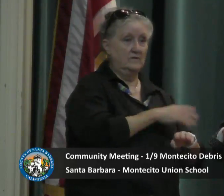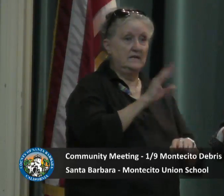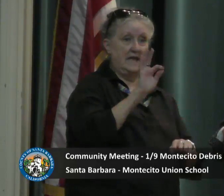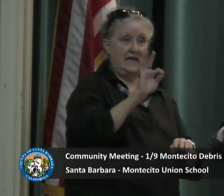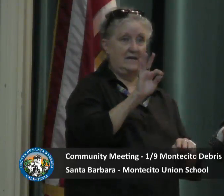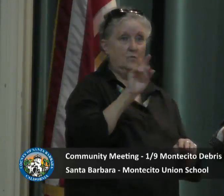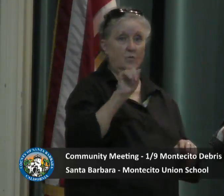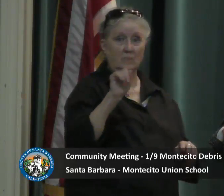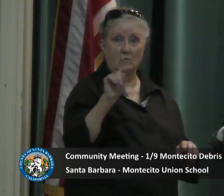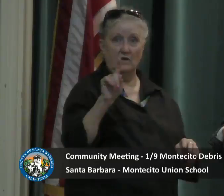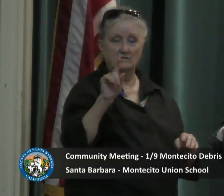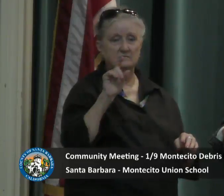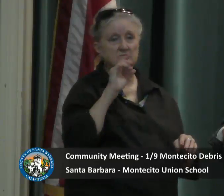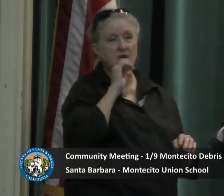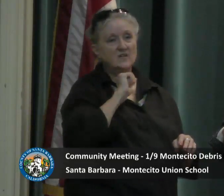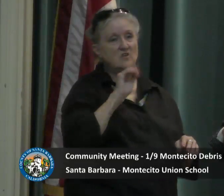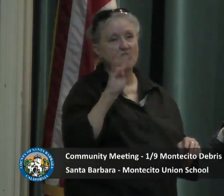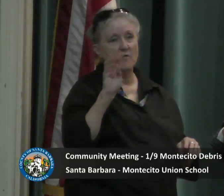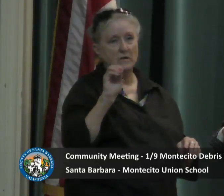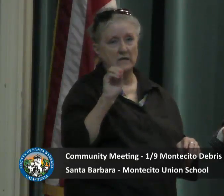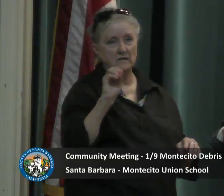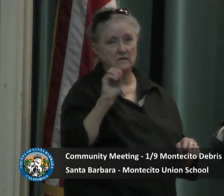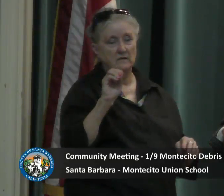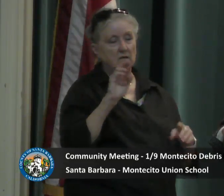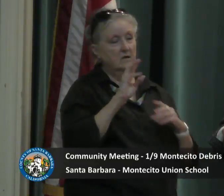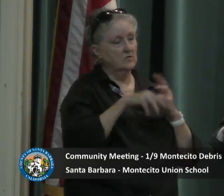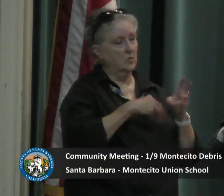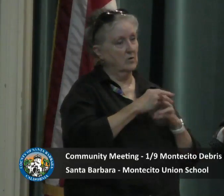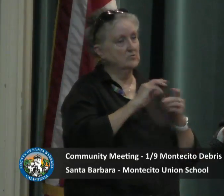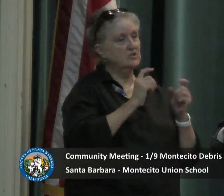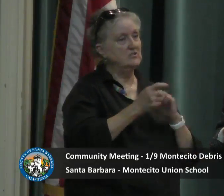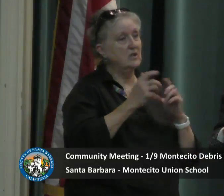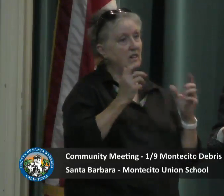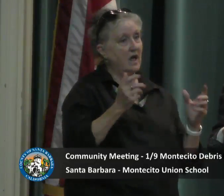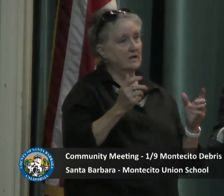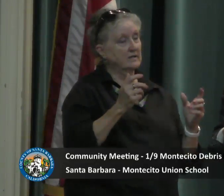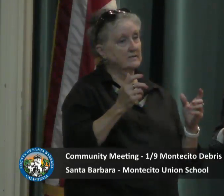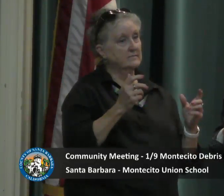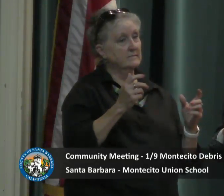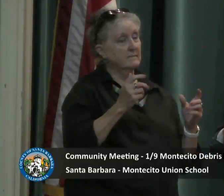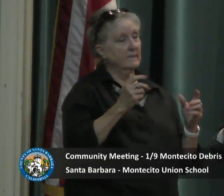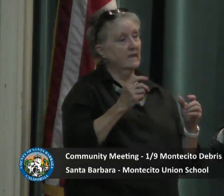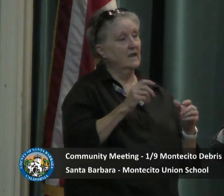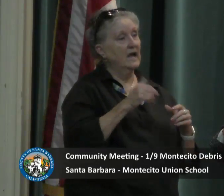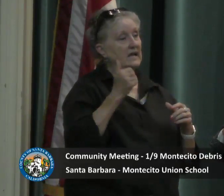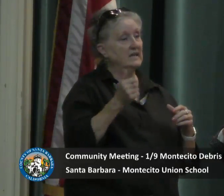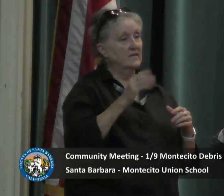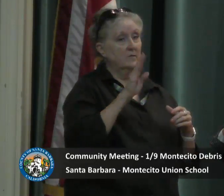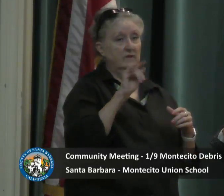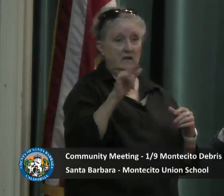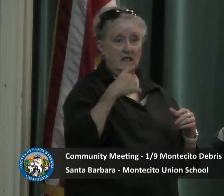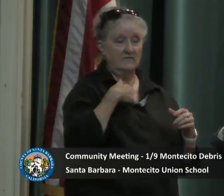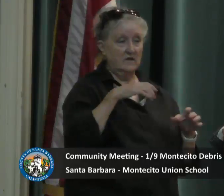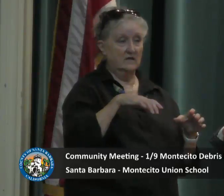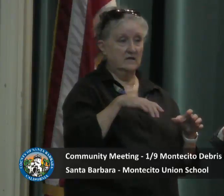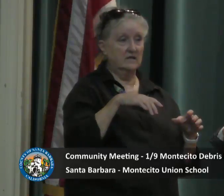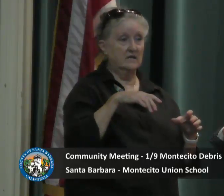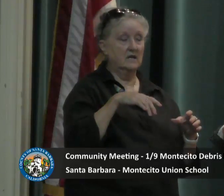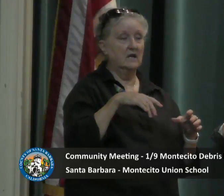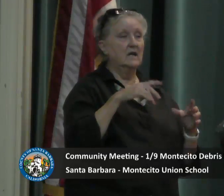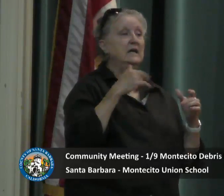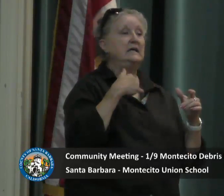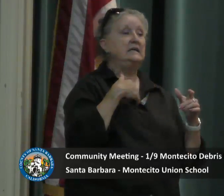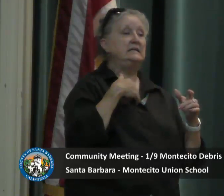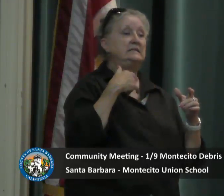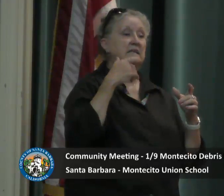40 years old. The world has changed dramatically. Another bill I've done, and I hope each and every one of you are aware of this, is a